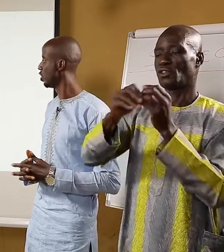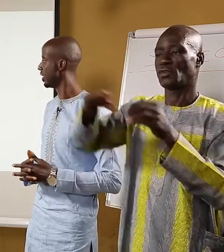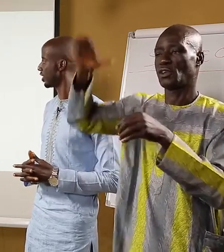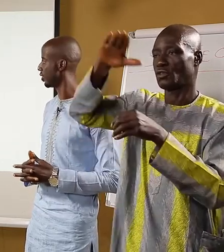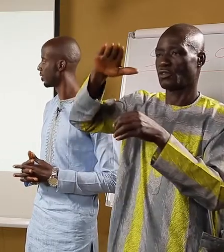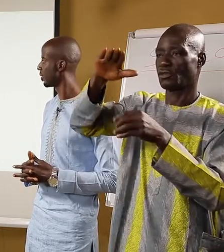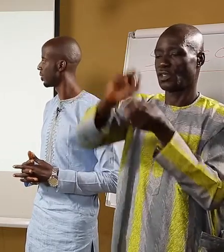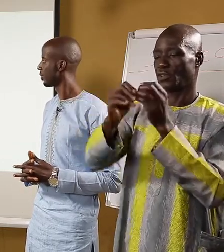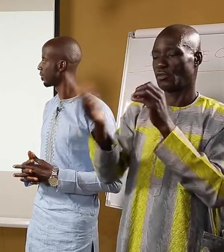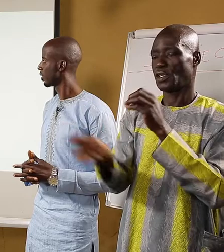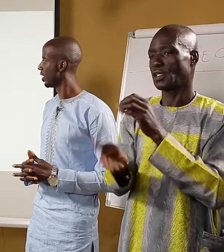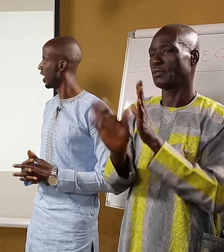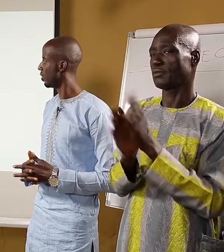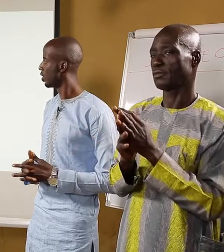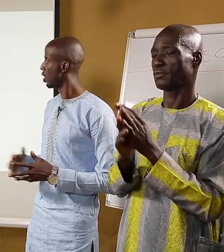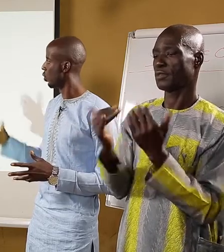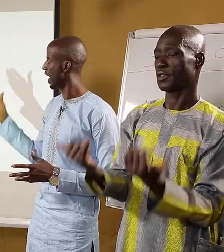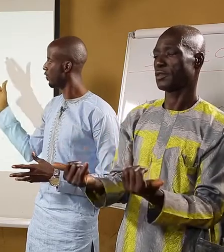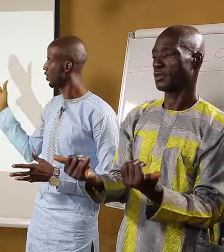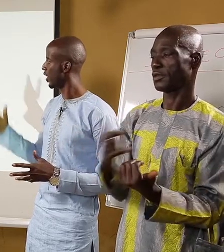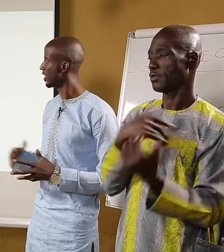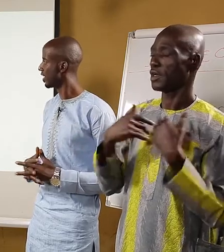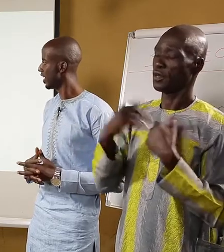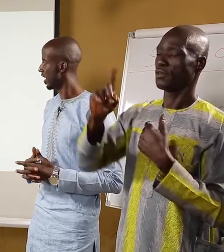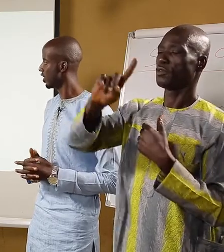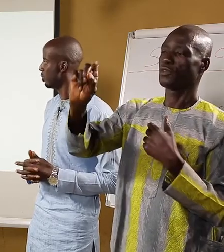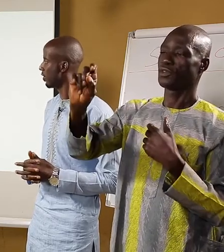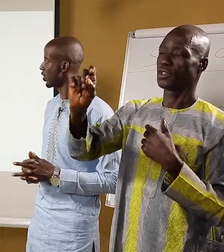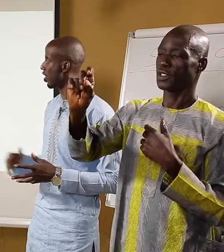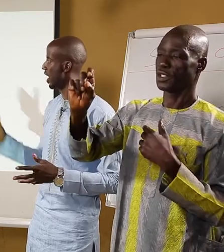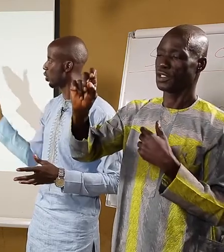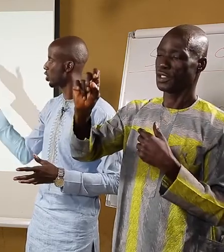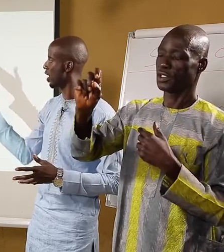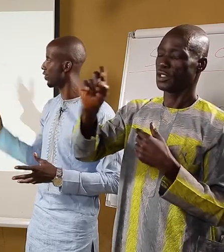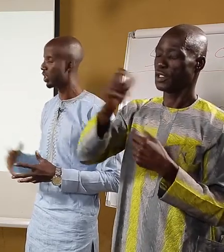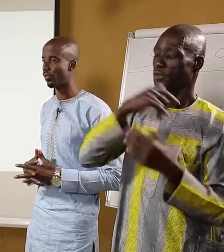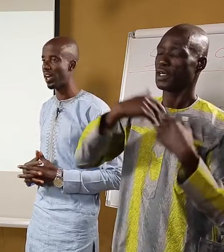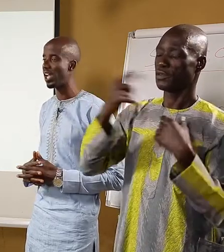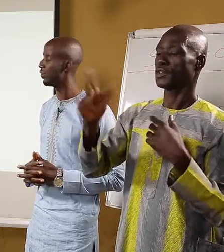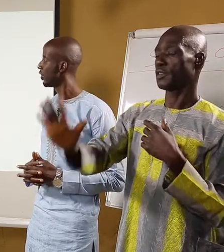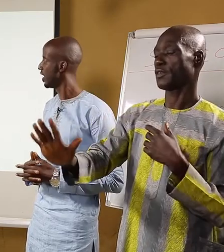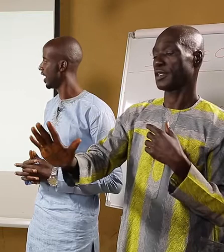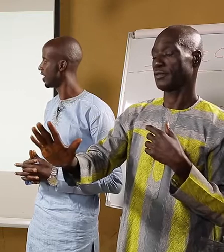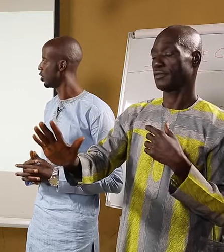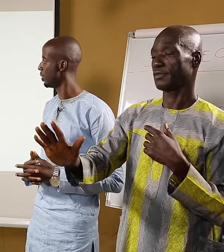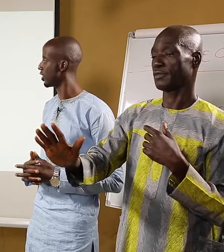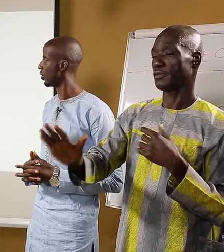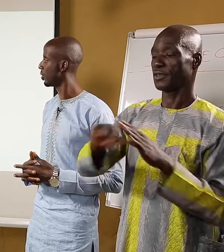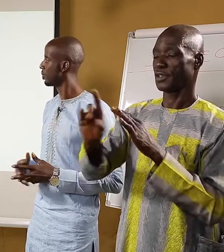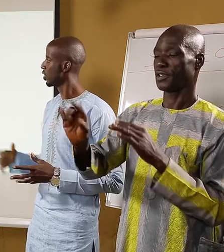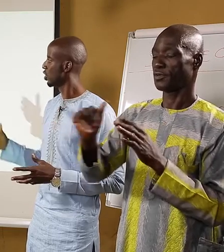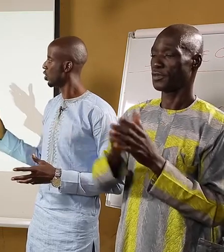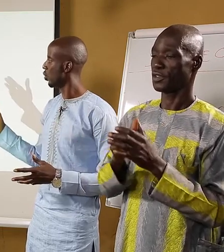the denominator. Now, we have 100 in the numerator and we also have 25 in the